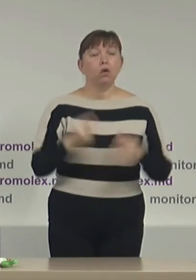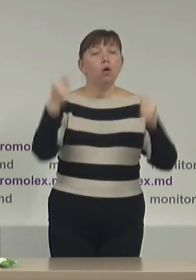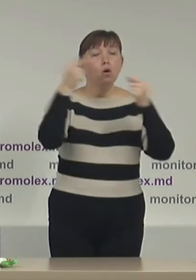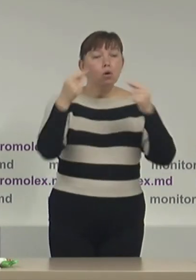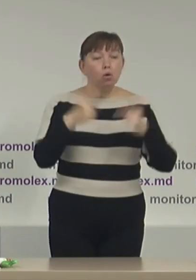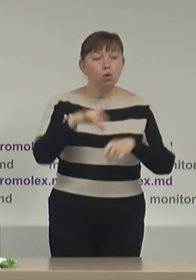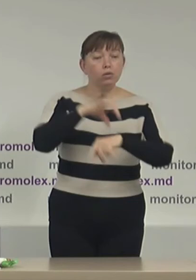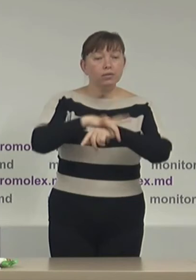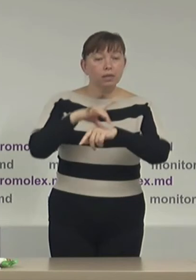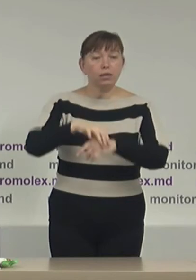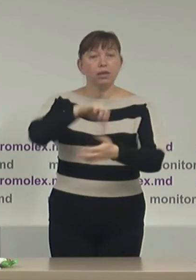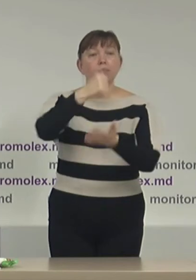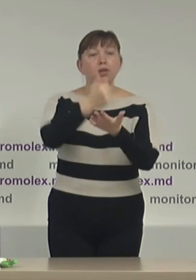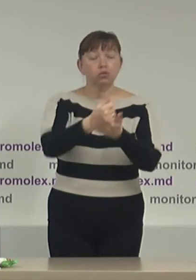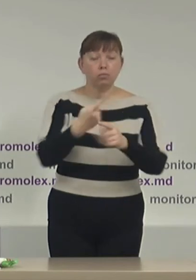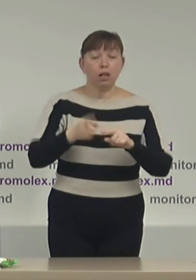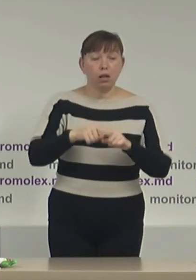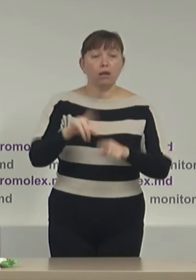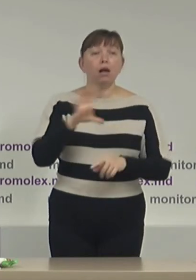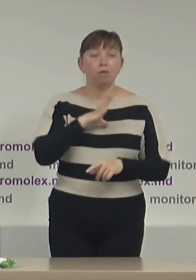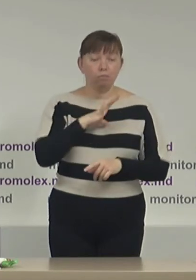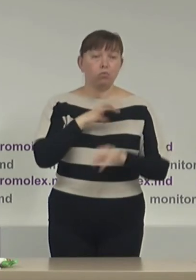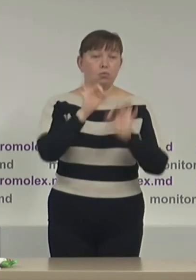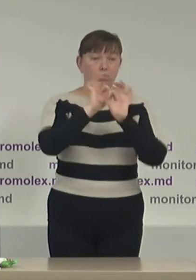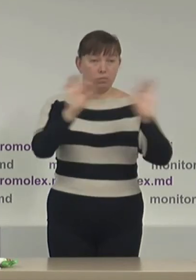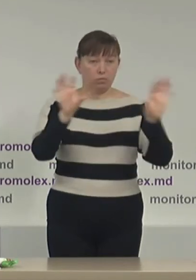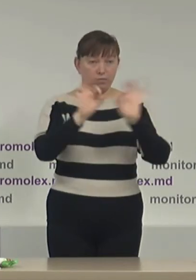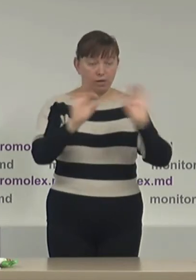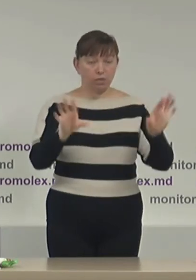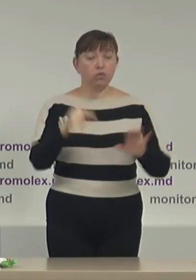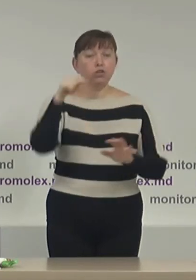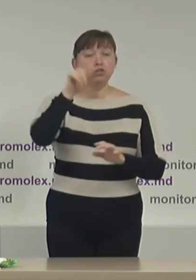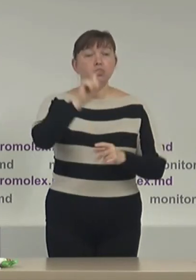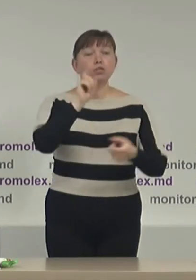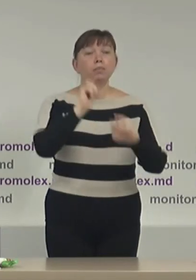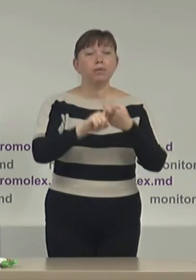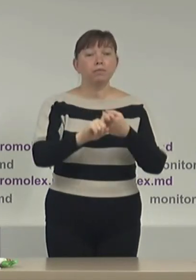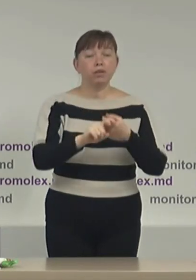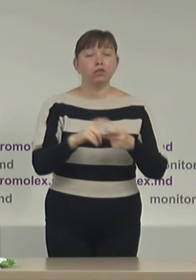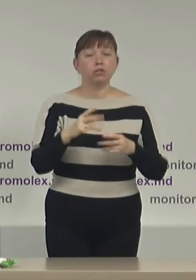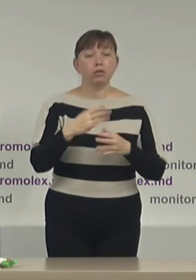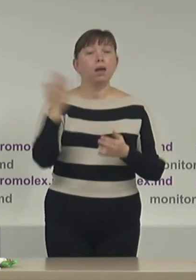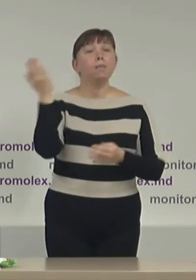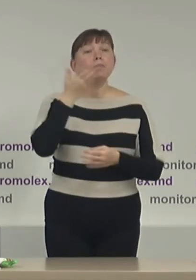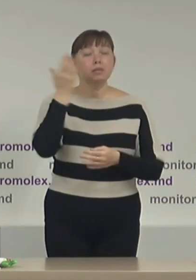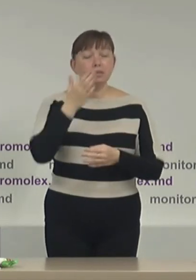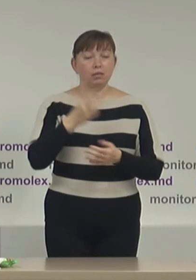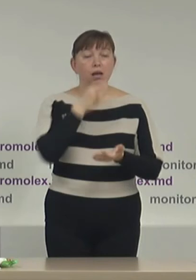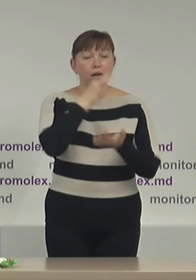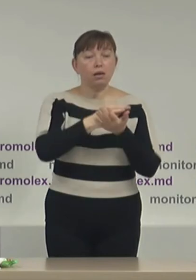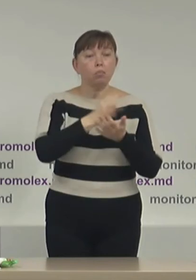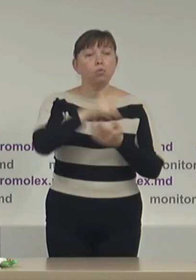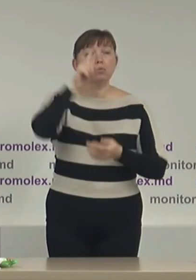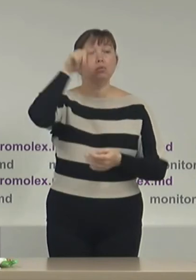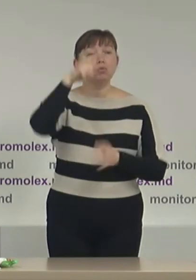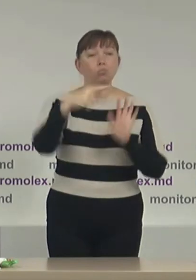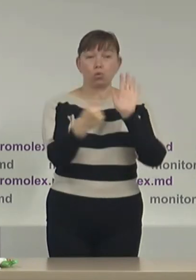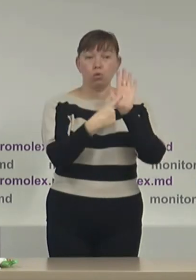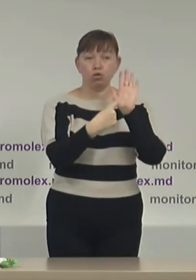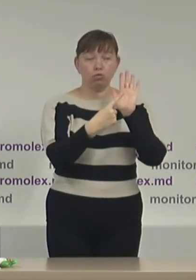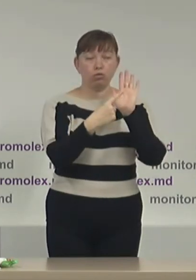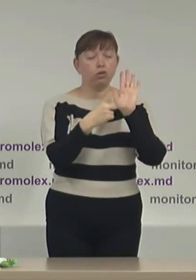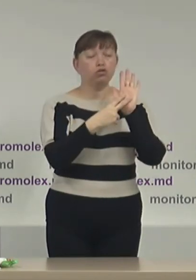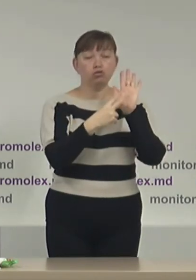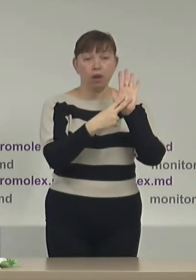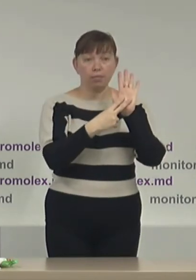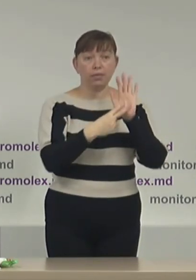So these were the main findings that I wanted to refer to in terms of the